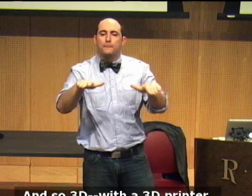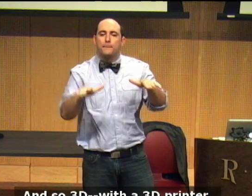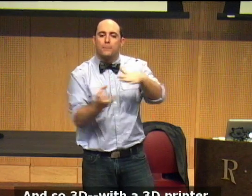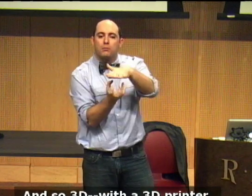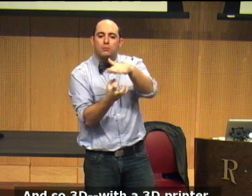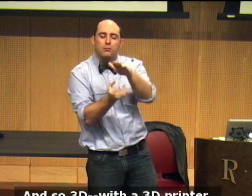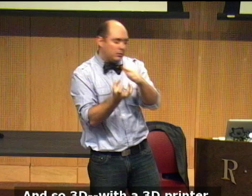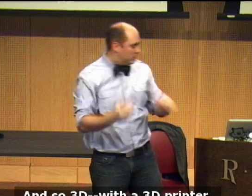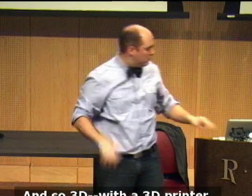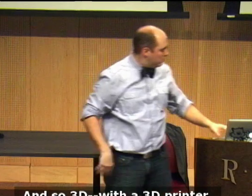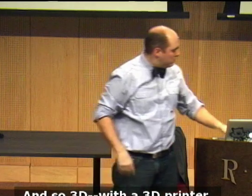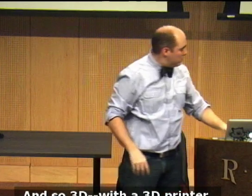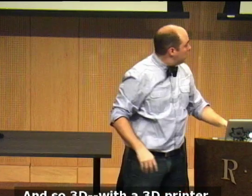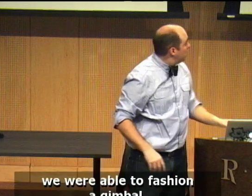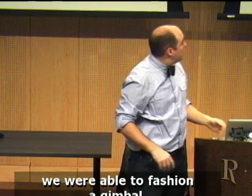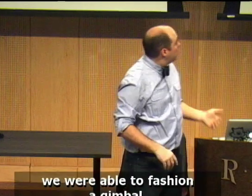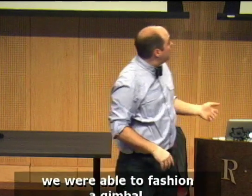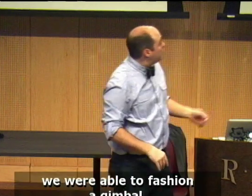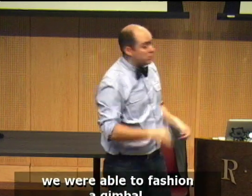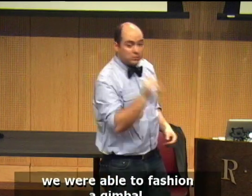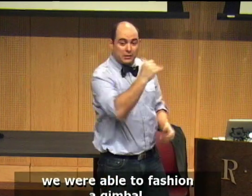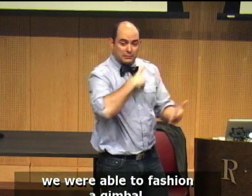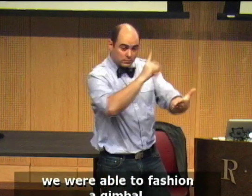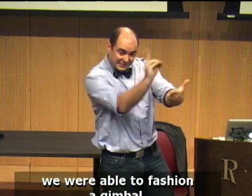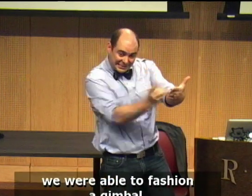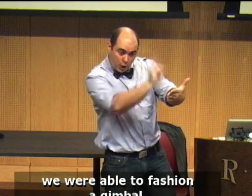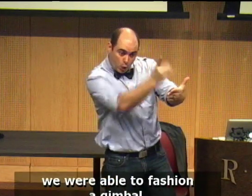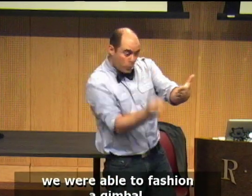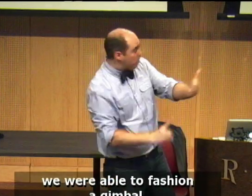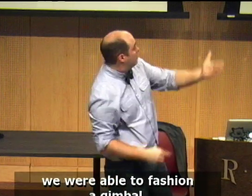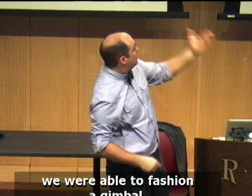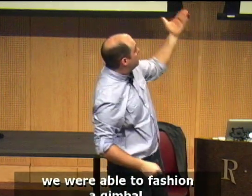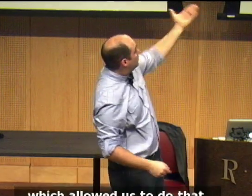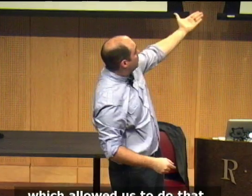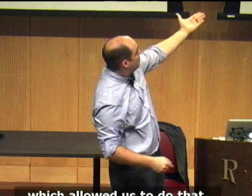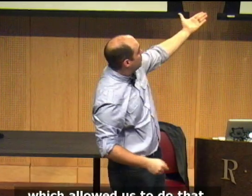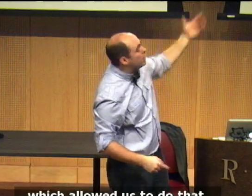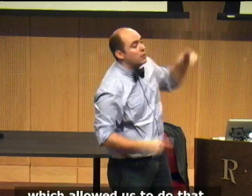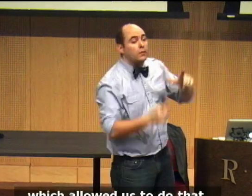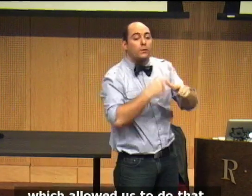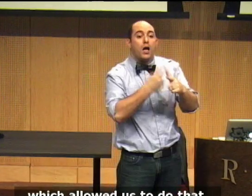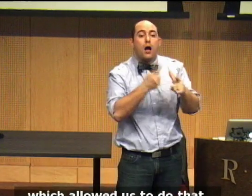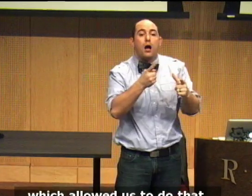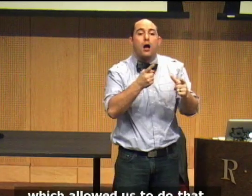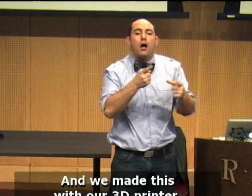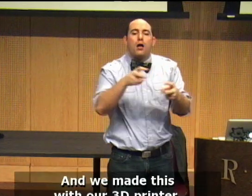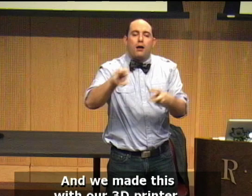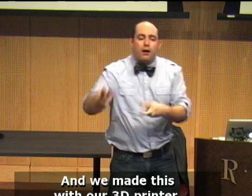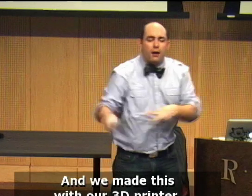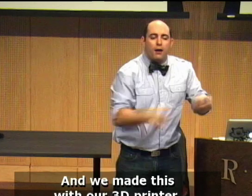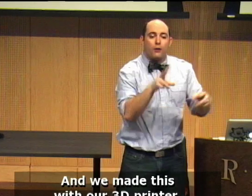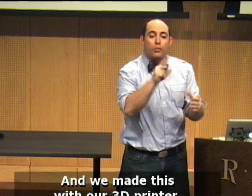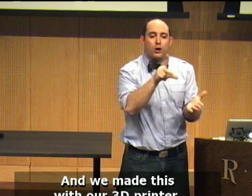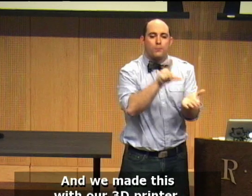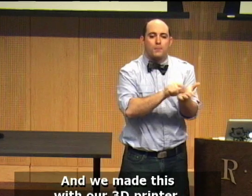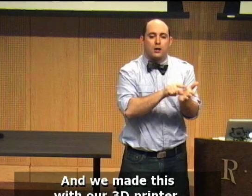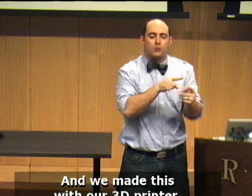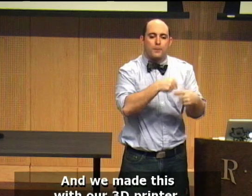with a 3D printer, we were able to fashion a gimbal, which allowed us to do that. And we made this with our 3D